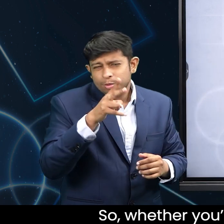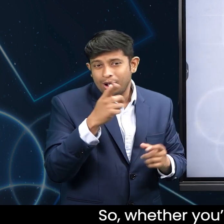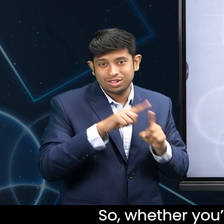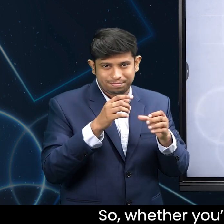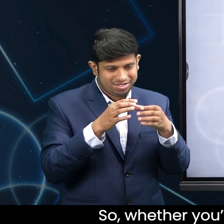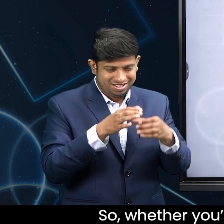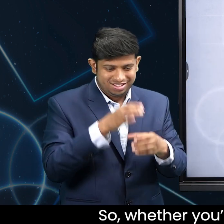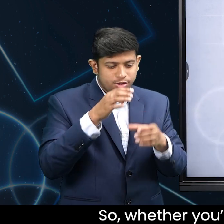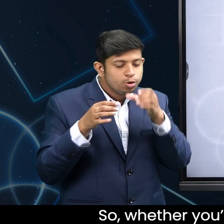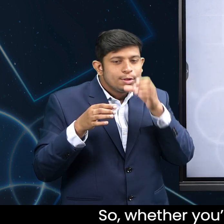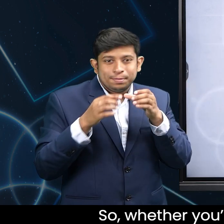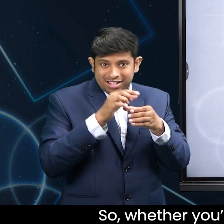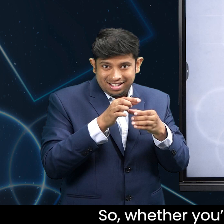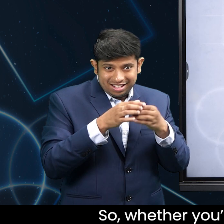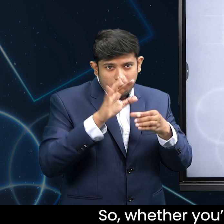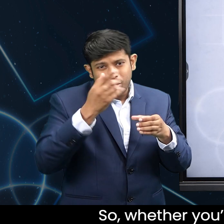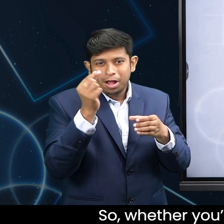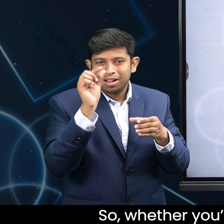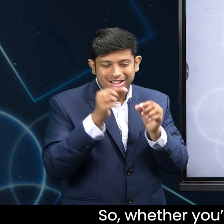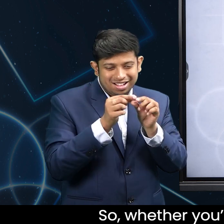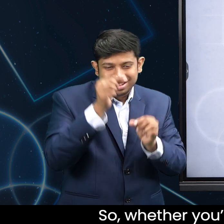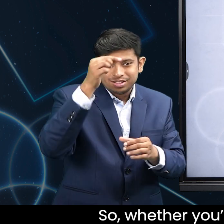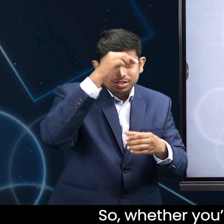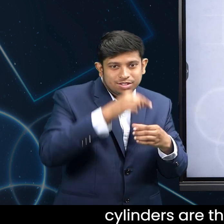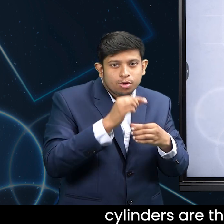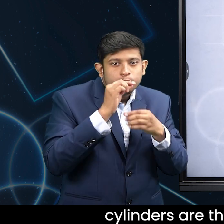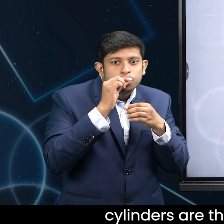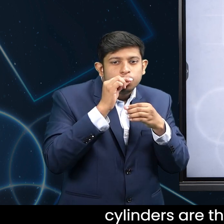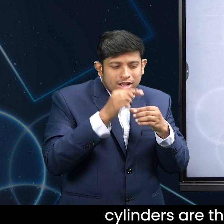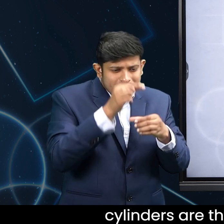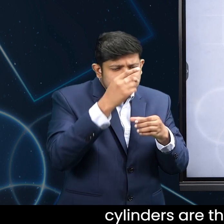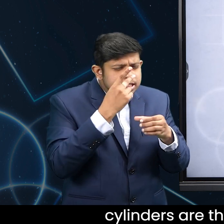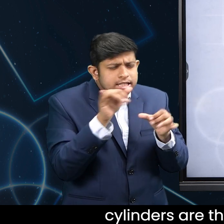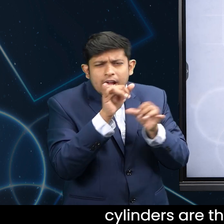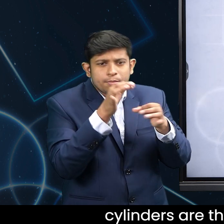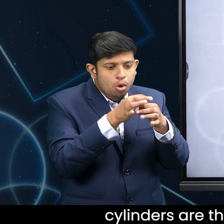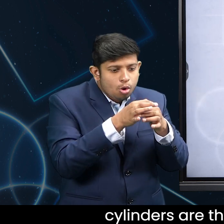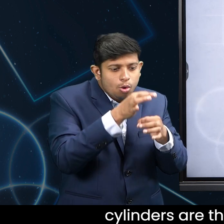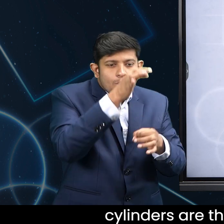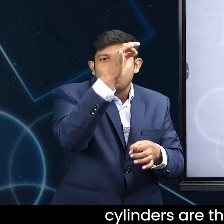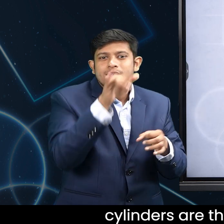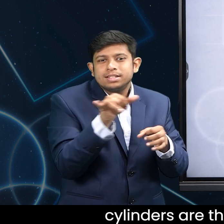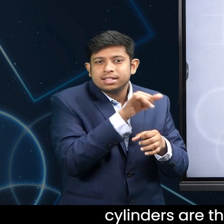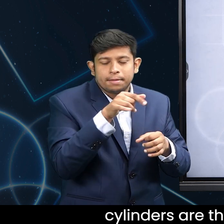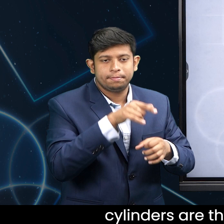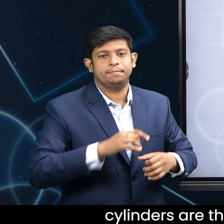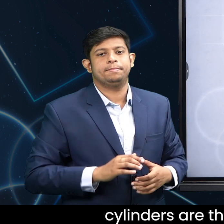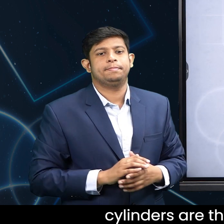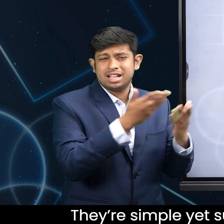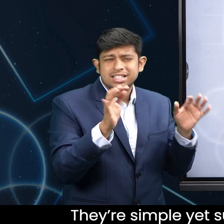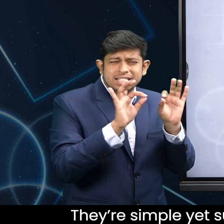So, whether you are sipping a drink or drawing a picture, cylinders are there, quietly playing a part in our